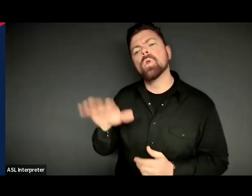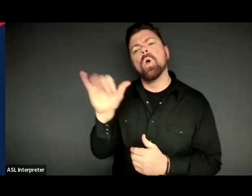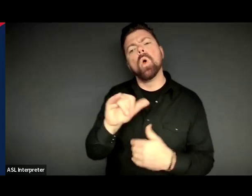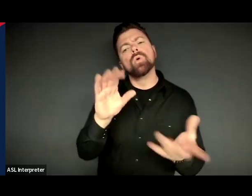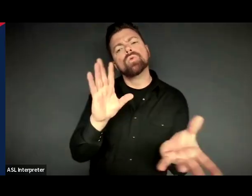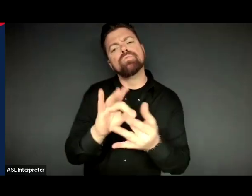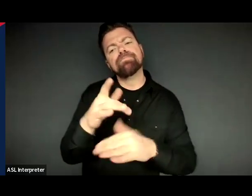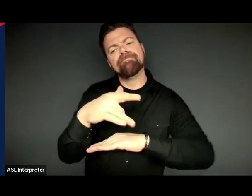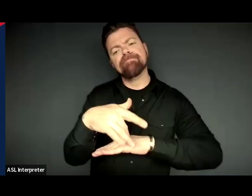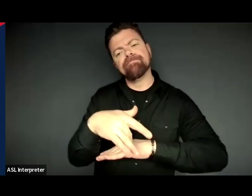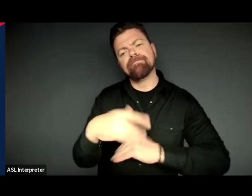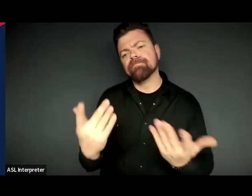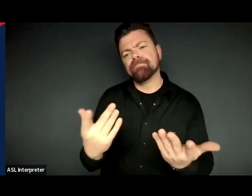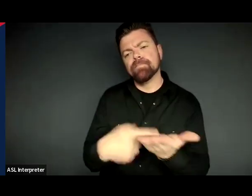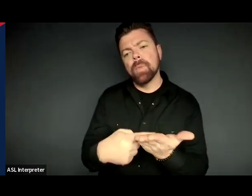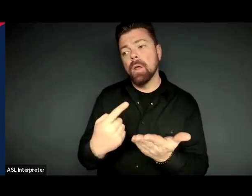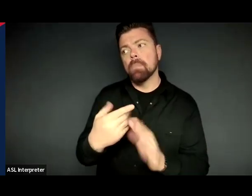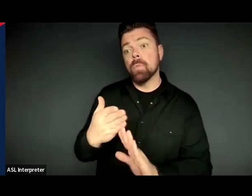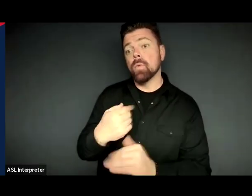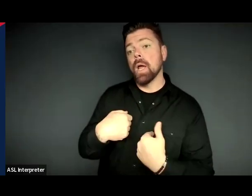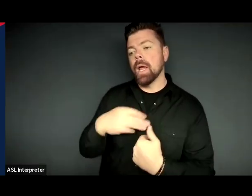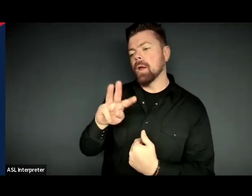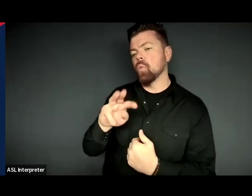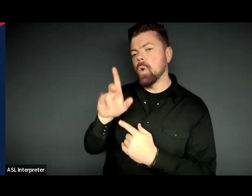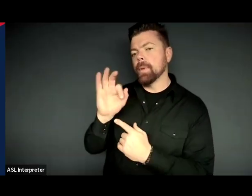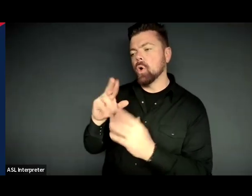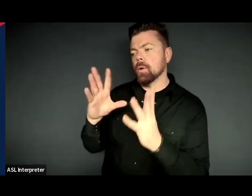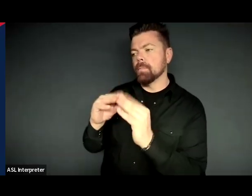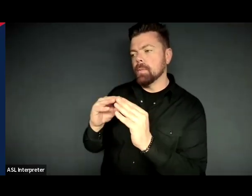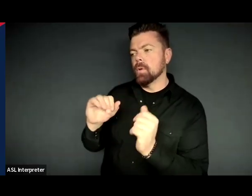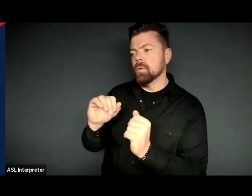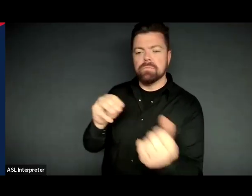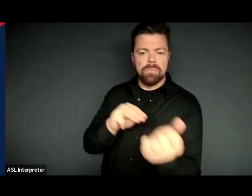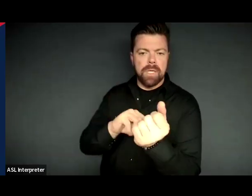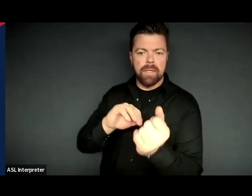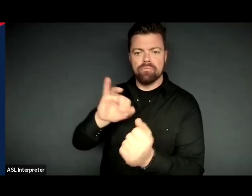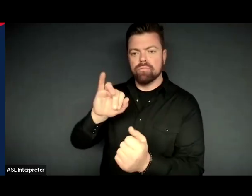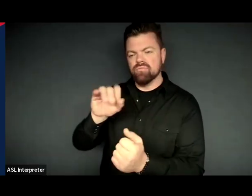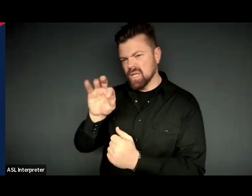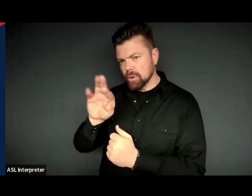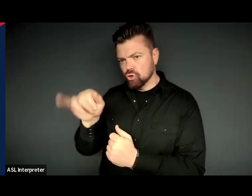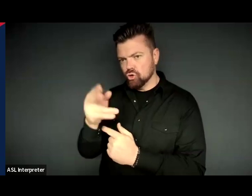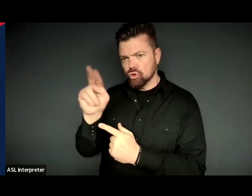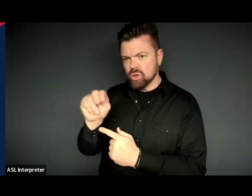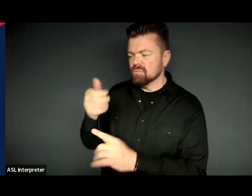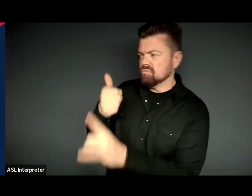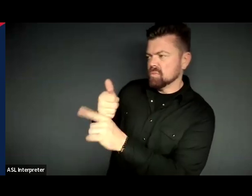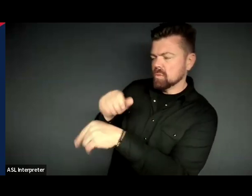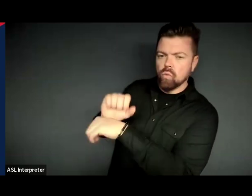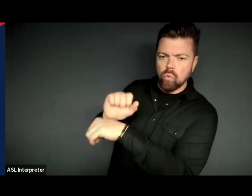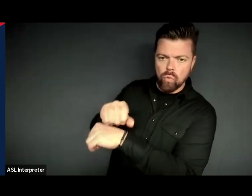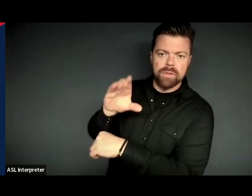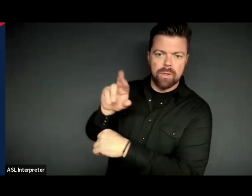talk about, we had a webinar a couple of weeks ago with Dr. John, who worked at the foundation and